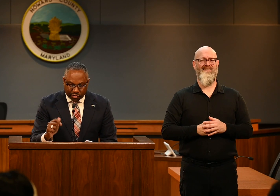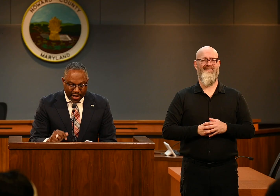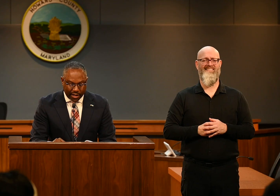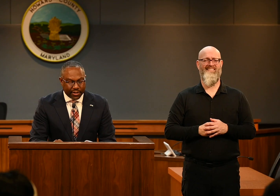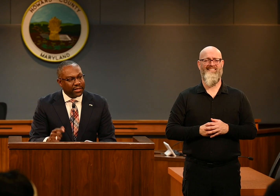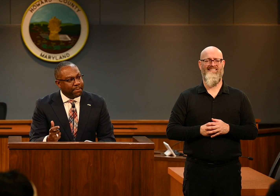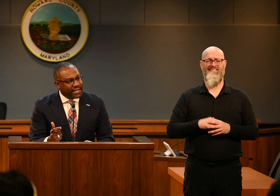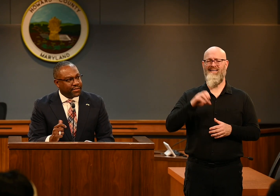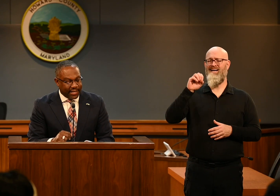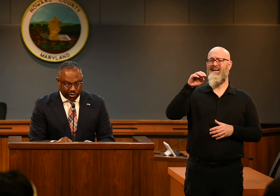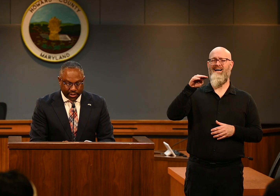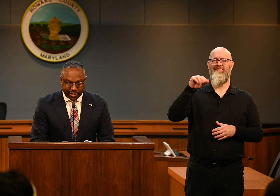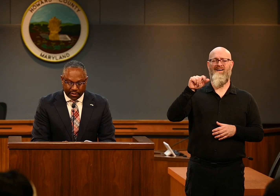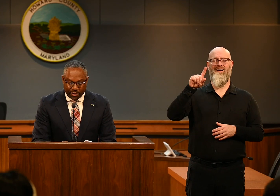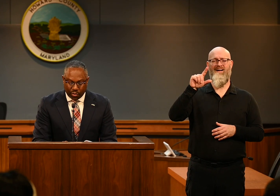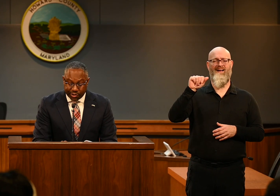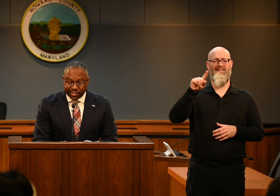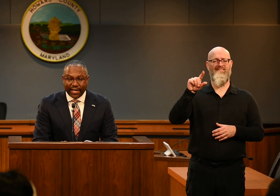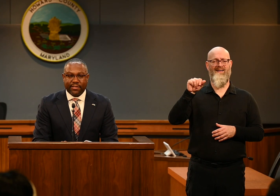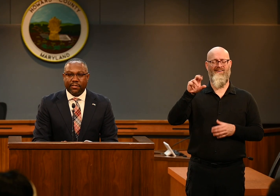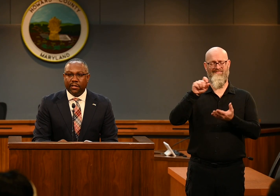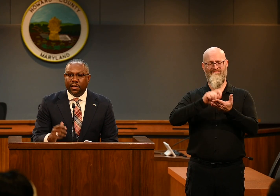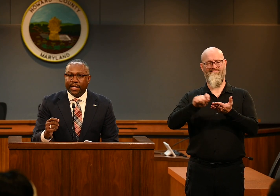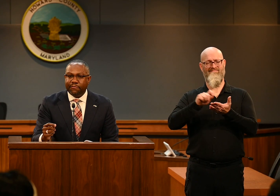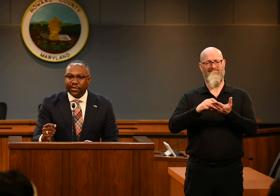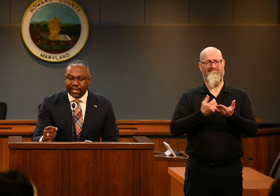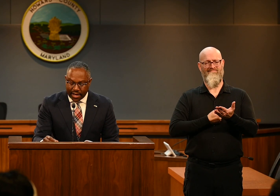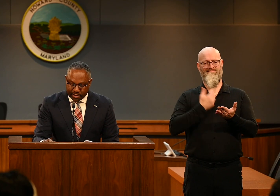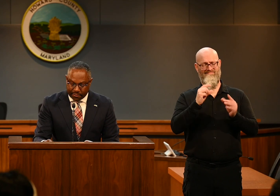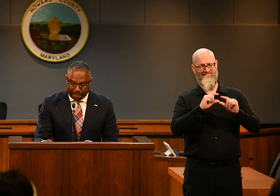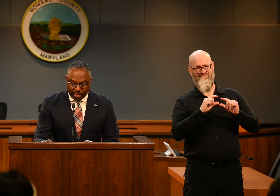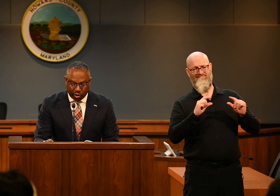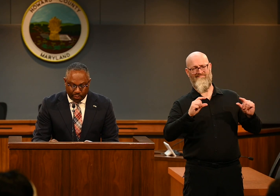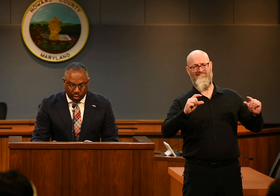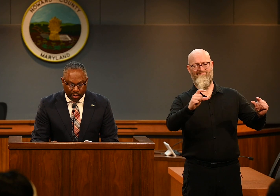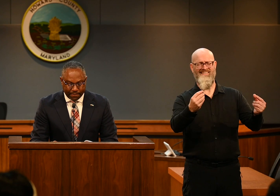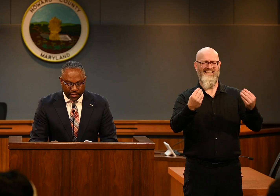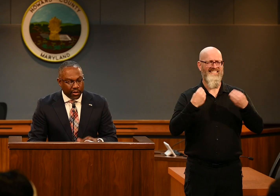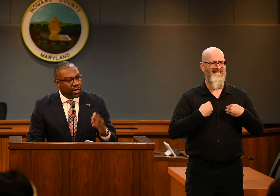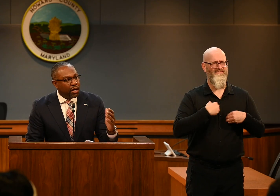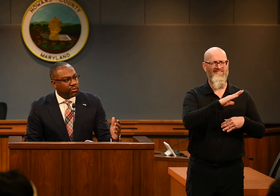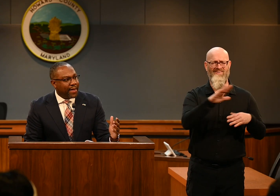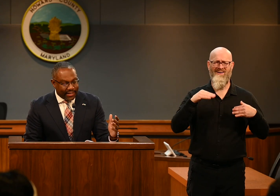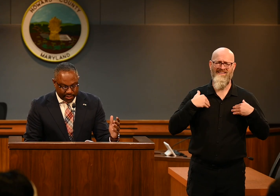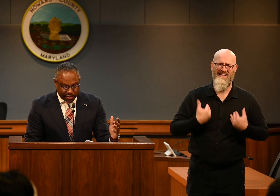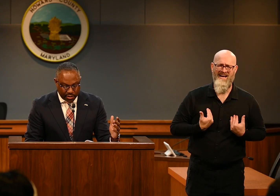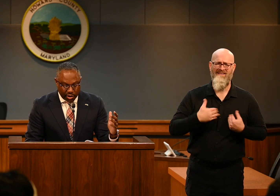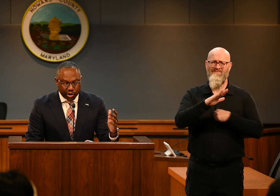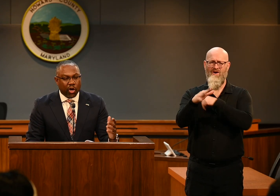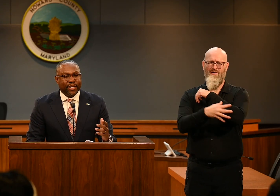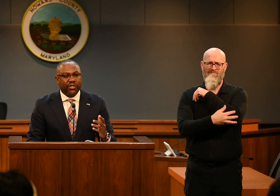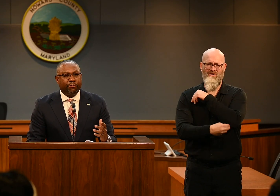are inscribed at the base of the Statue of Liberty, which states, "Give me your tired, your poor, your huddled